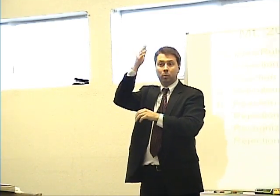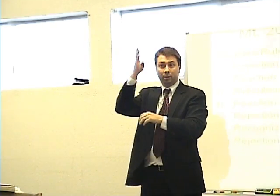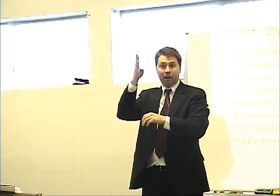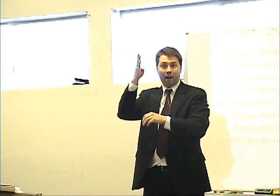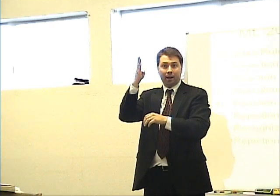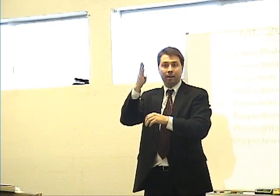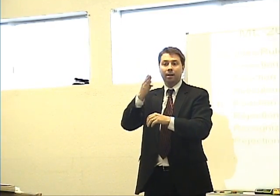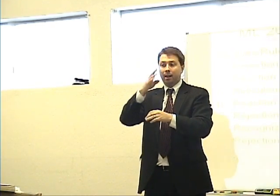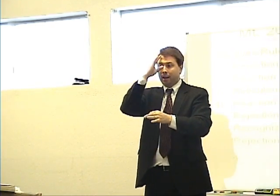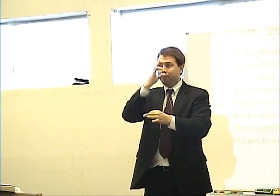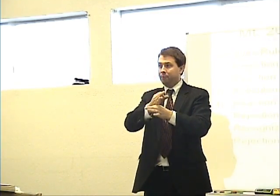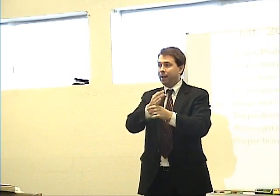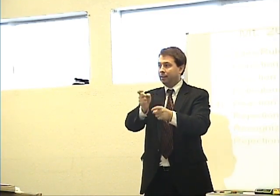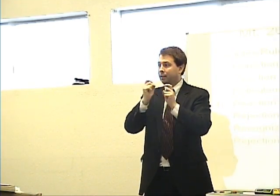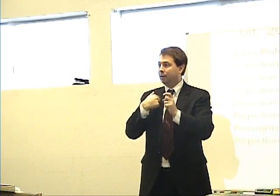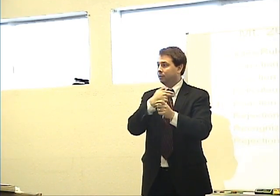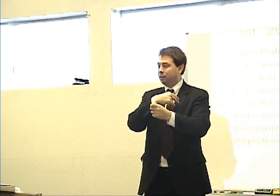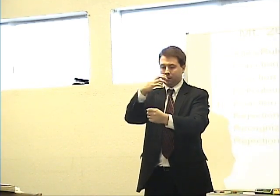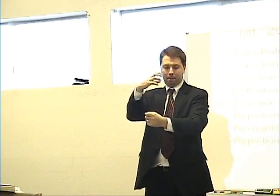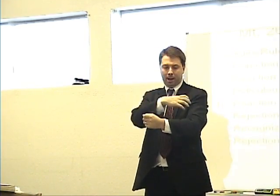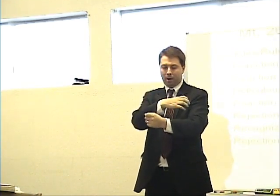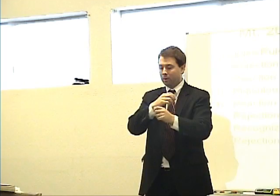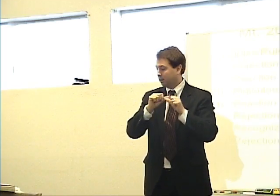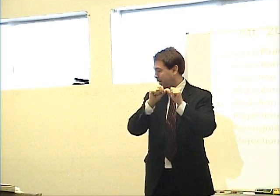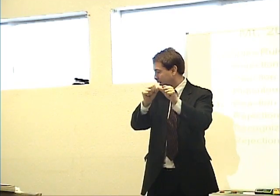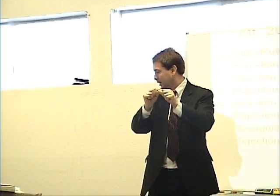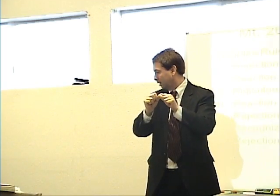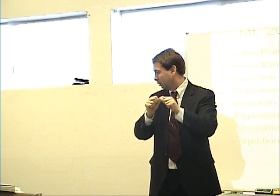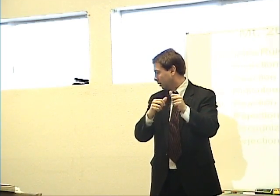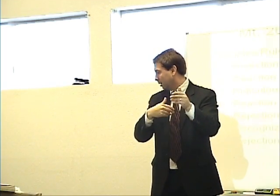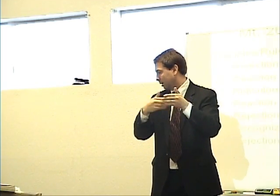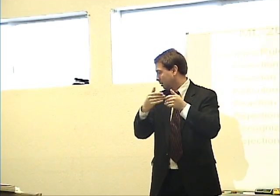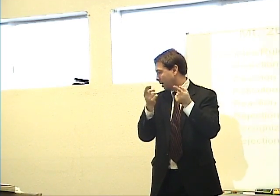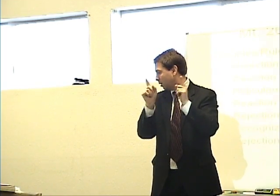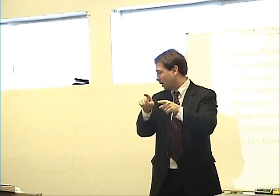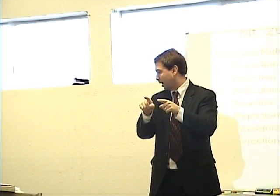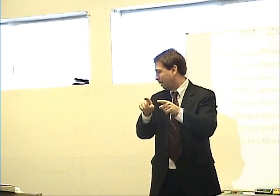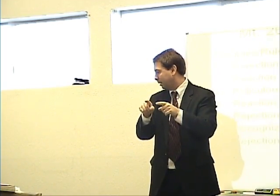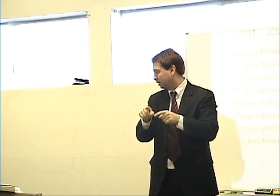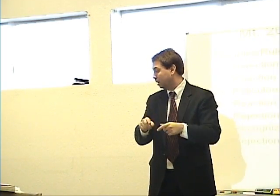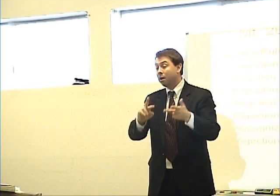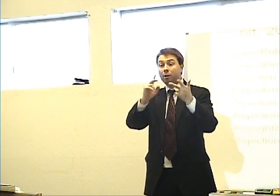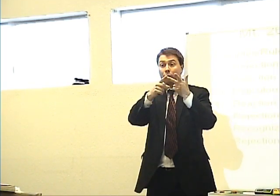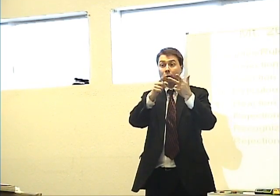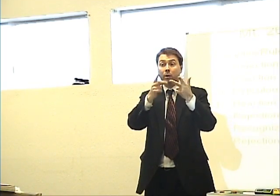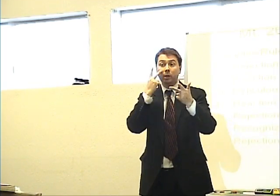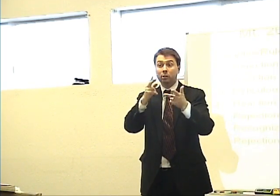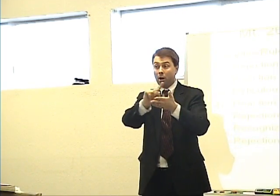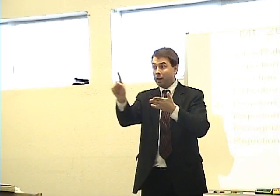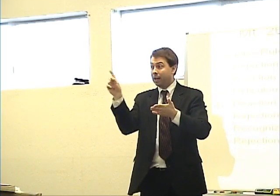with God, and faith gives us the power to continue. Doesn't matter what happens. Thirdly, we saw last